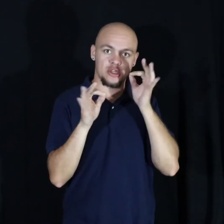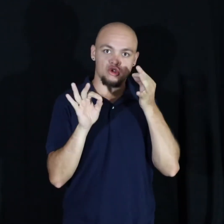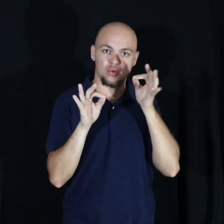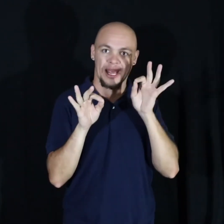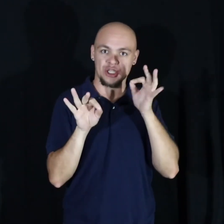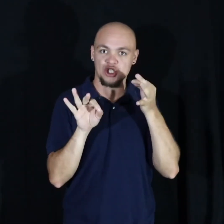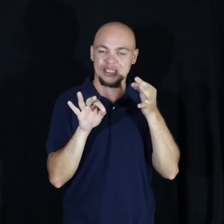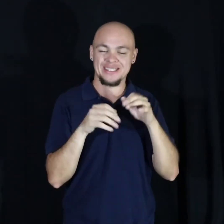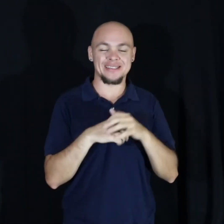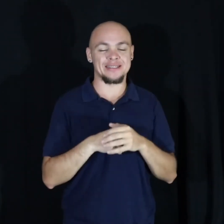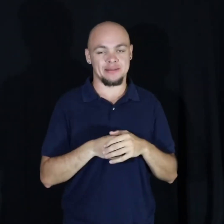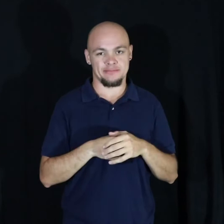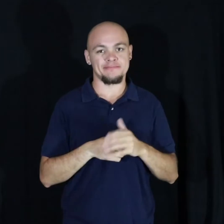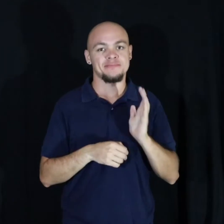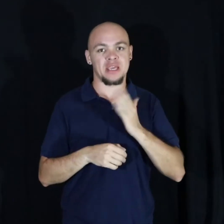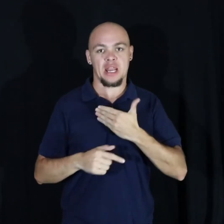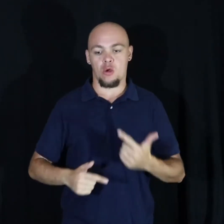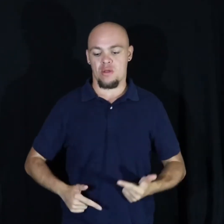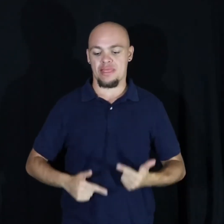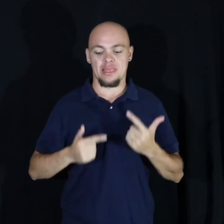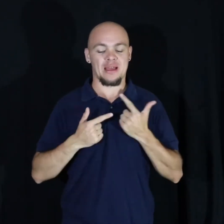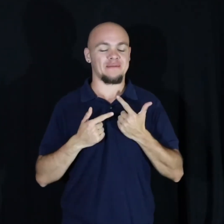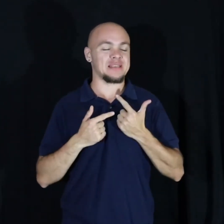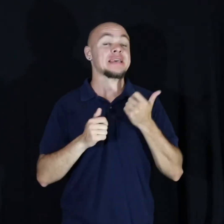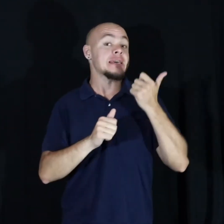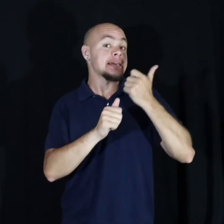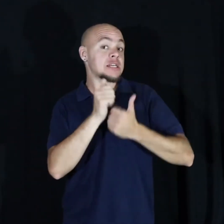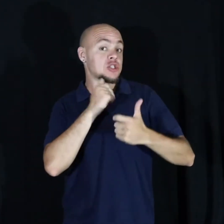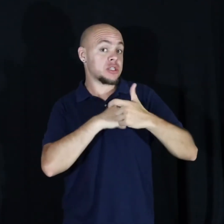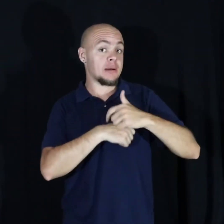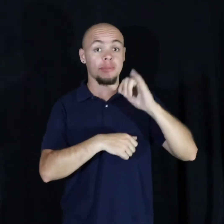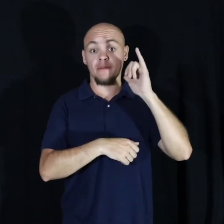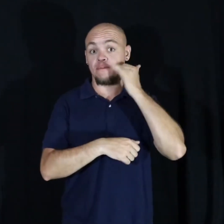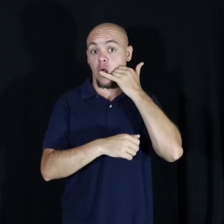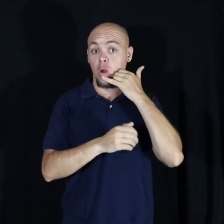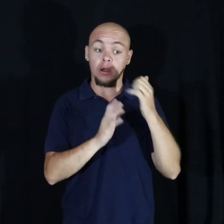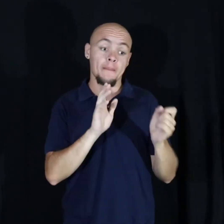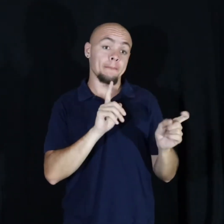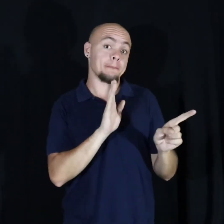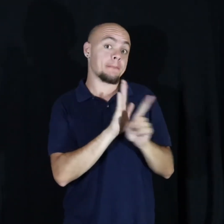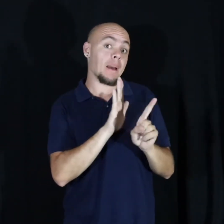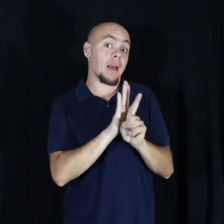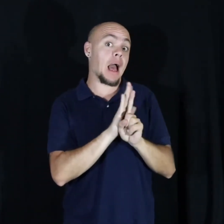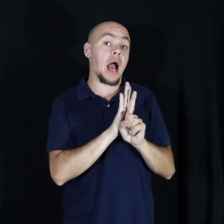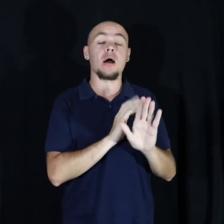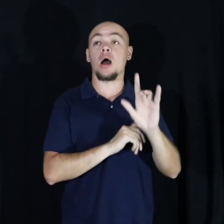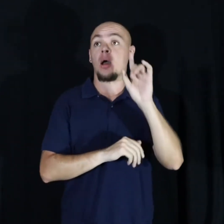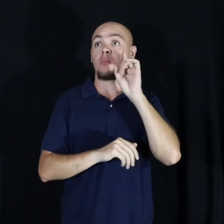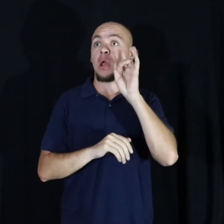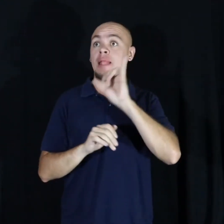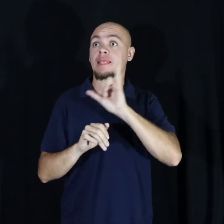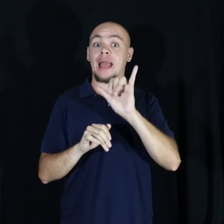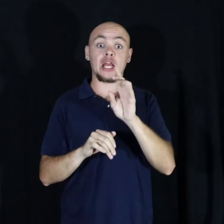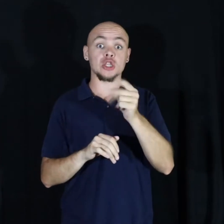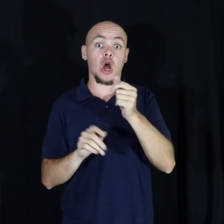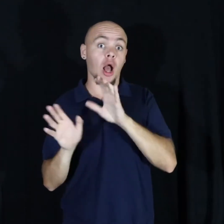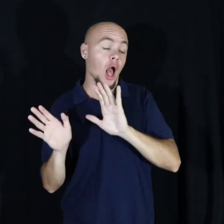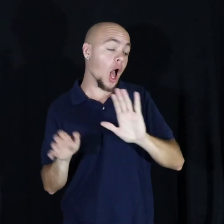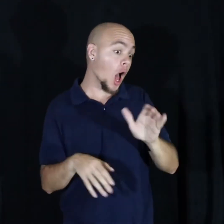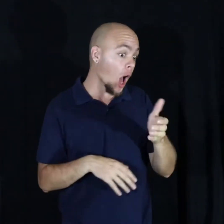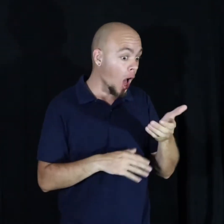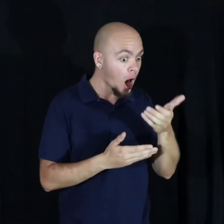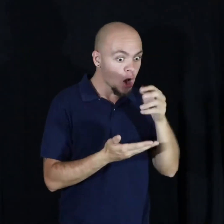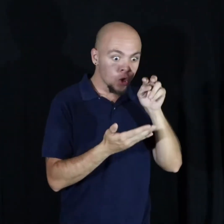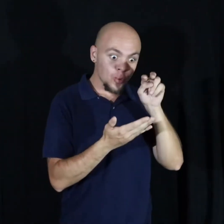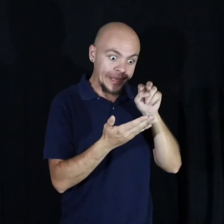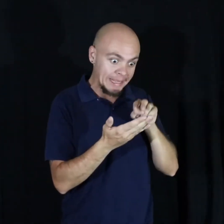is easily seen in our own lives. Every time our phone makes the notification sound, our brains are trained like dogs to reach for it and read what's on